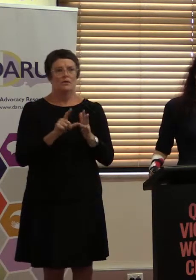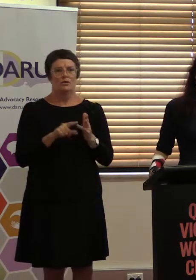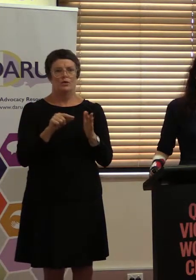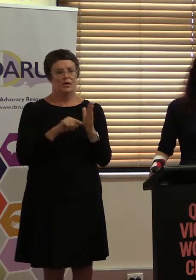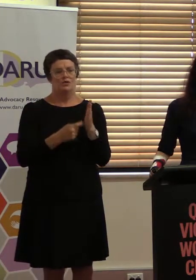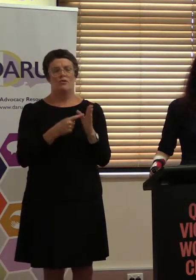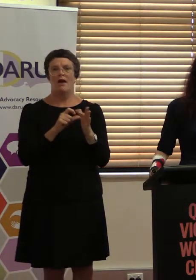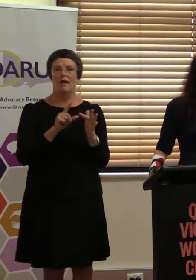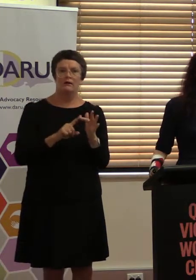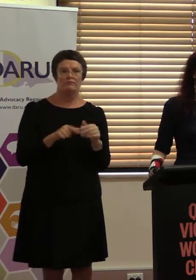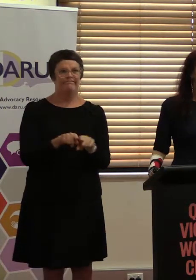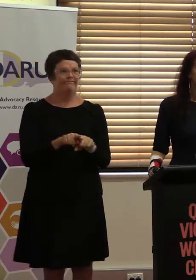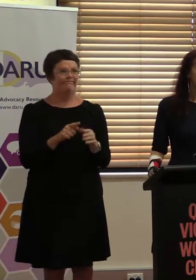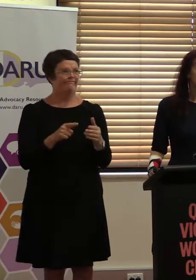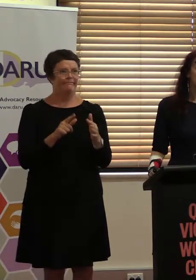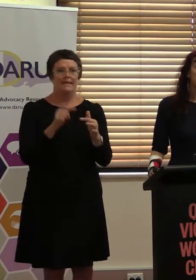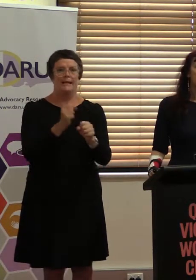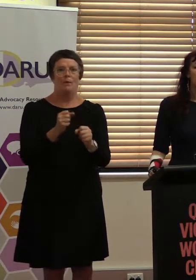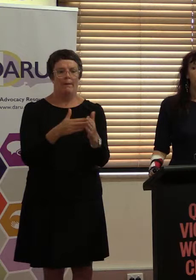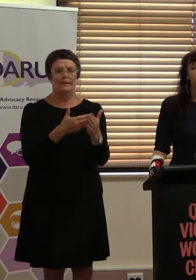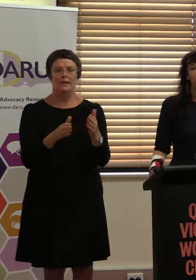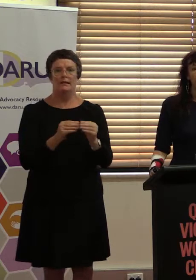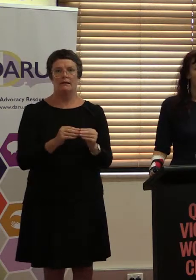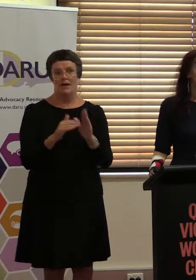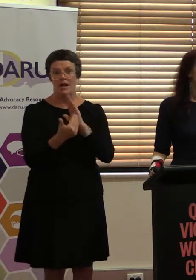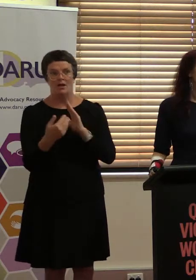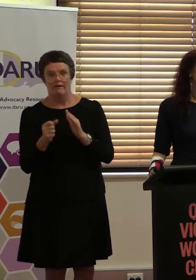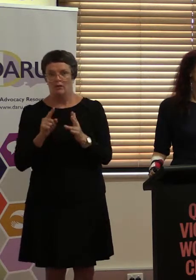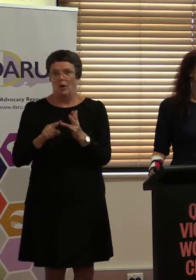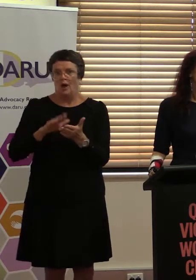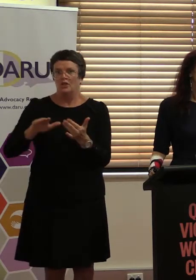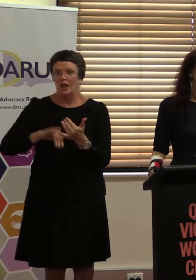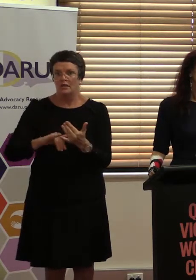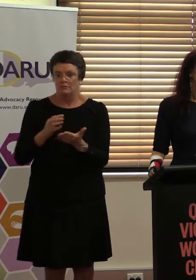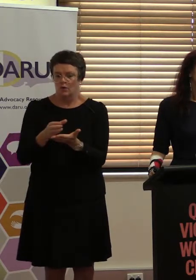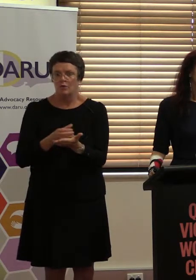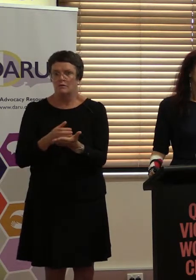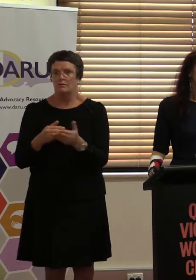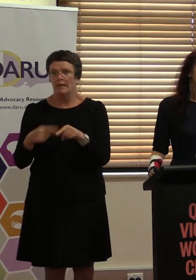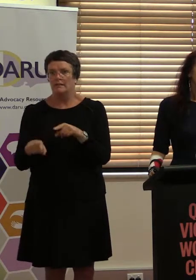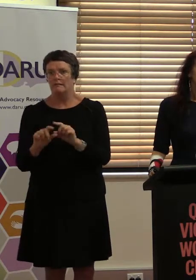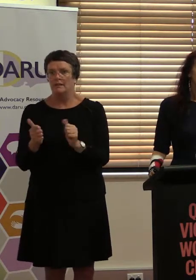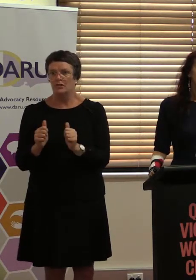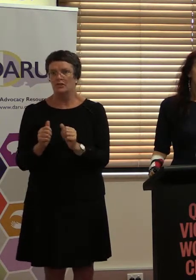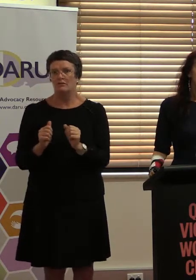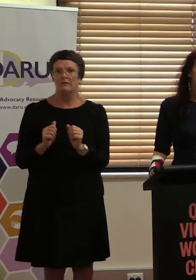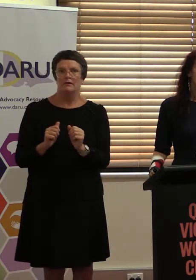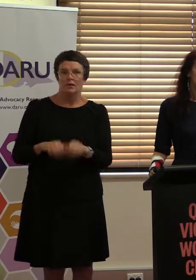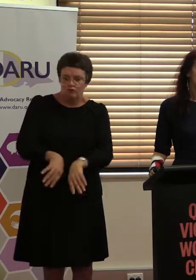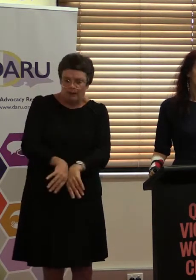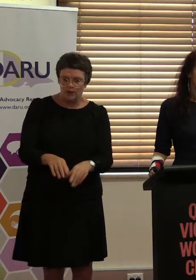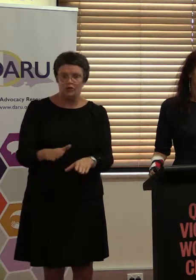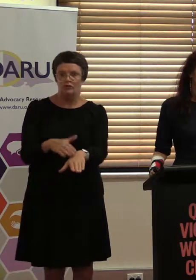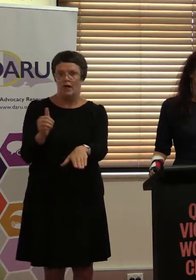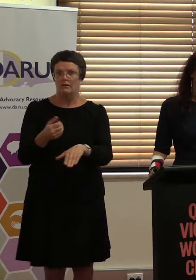you've got to pass occupational health and safety requirements, even if you're a worker on the garbage trucks. You've got to be able to read the paint